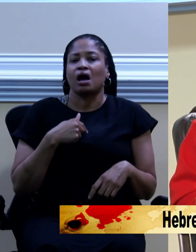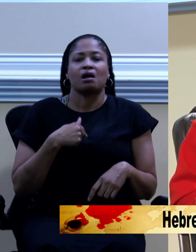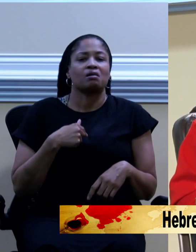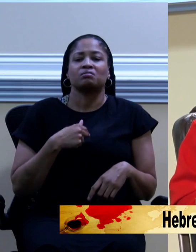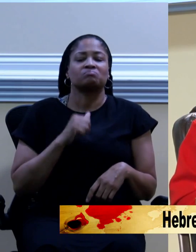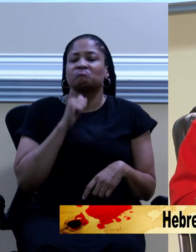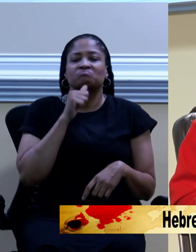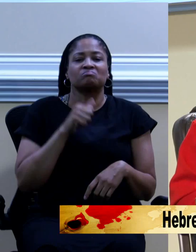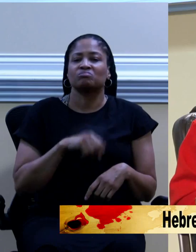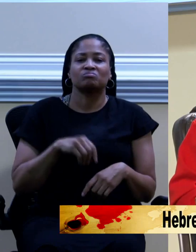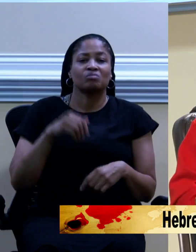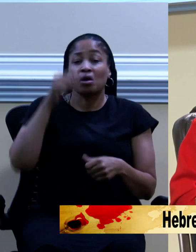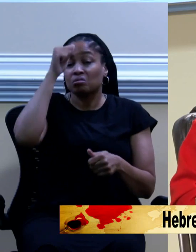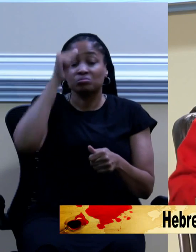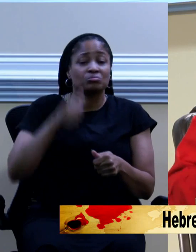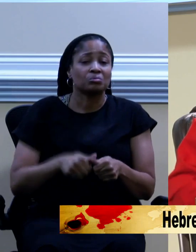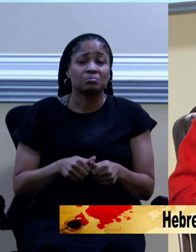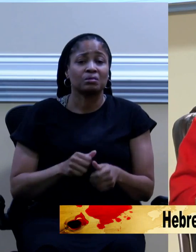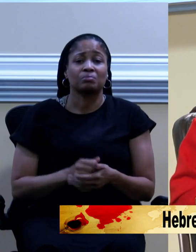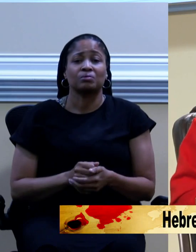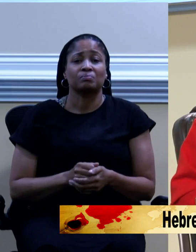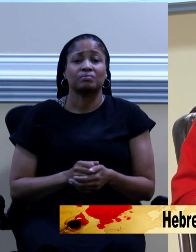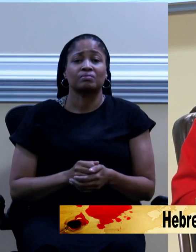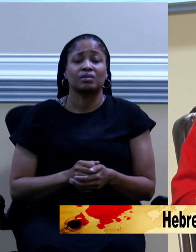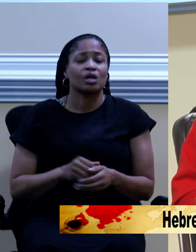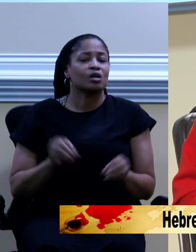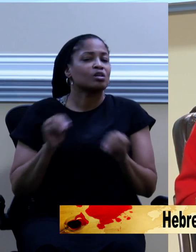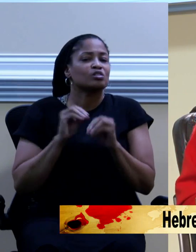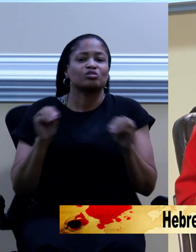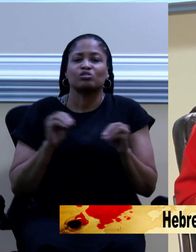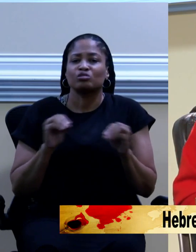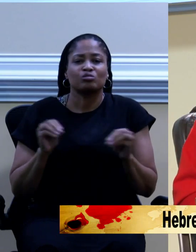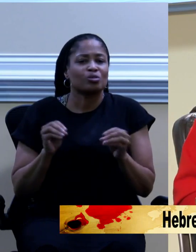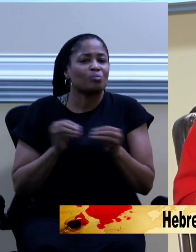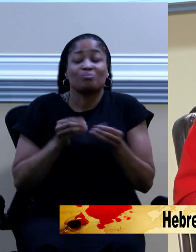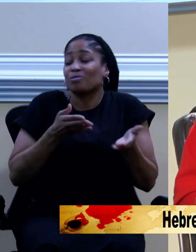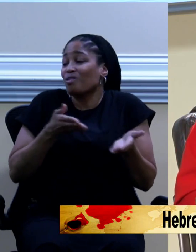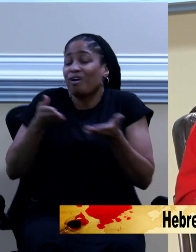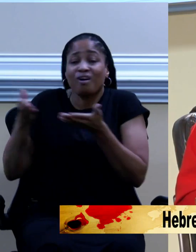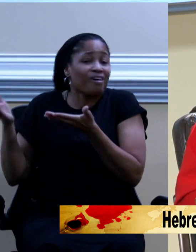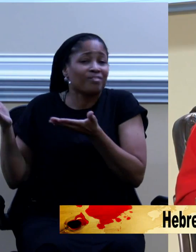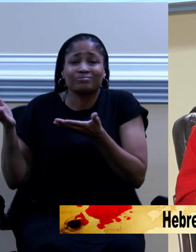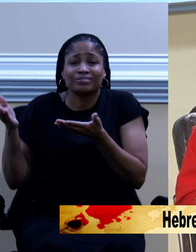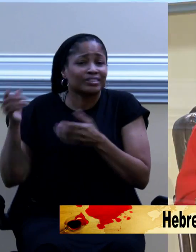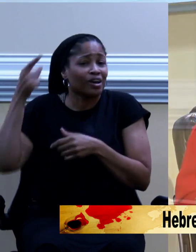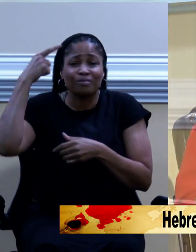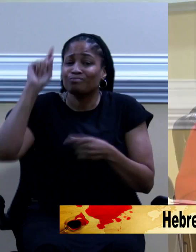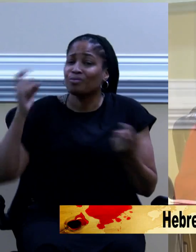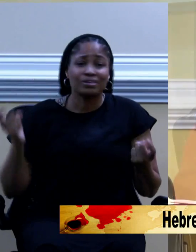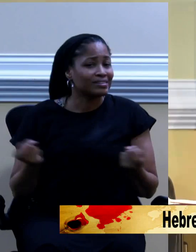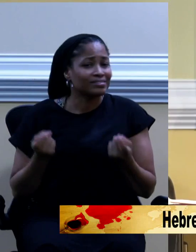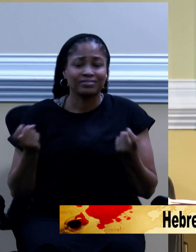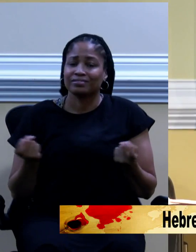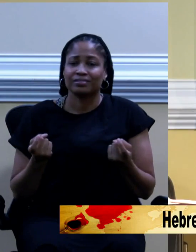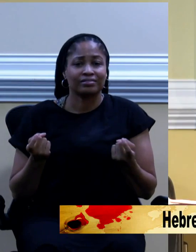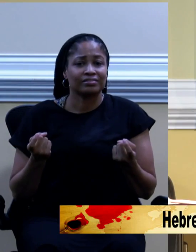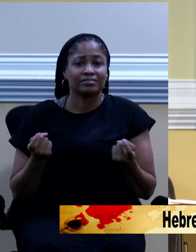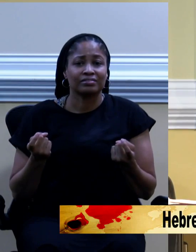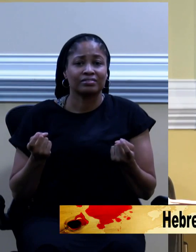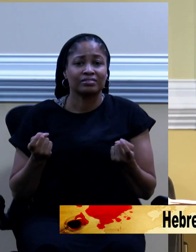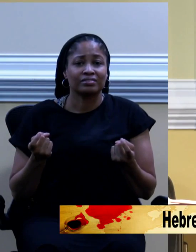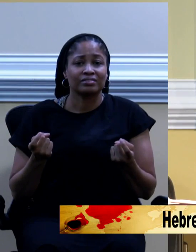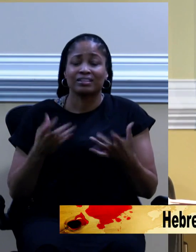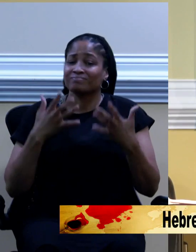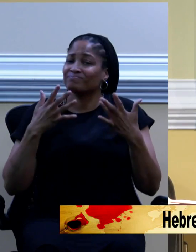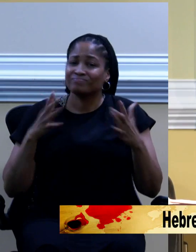where remission of these is, there is no more offering for sin. There is no more offering for sin.